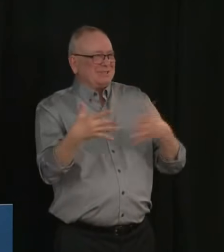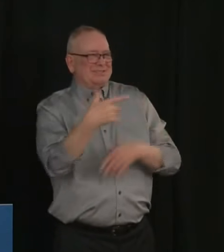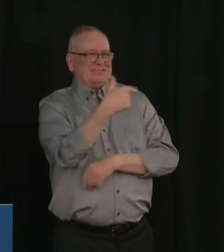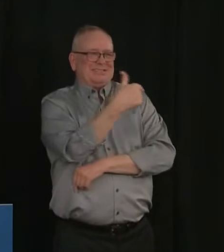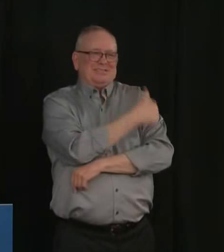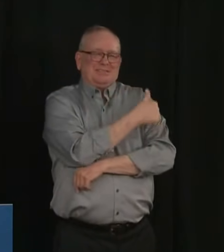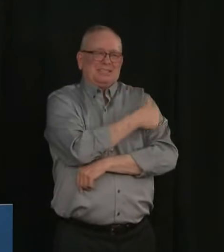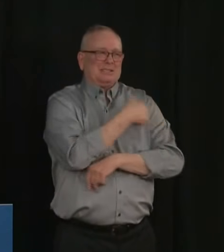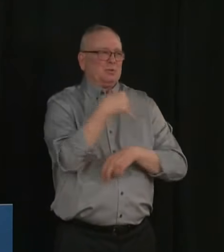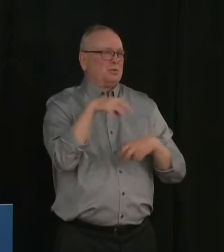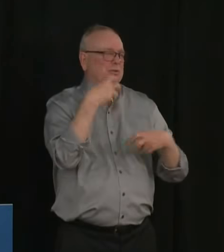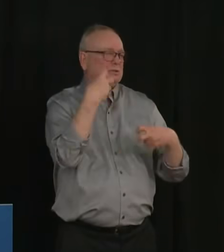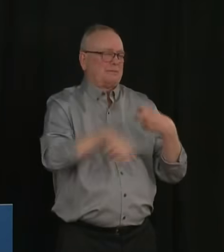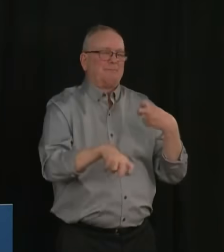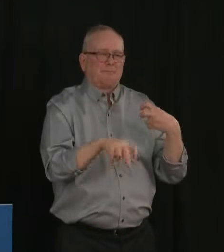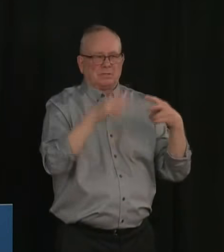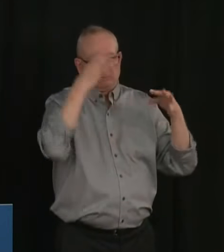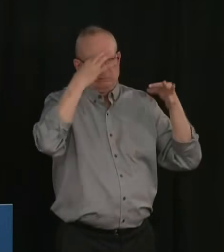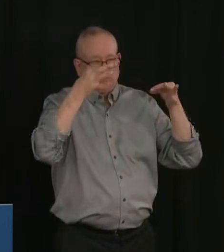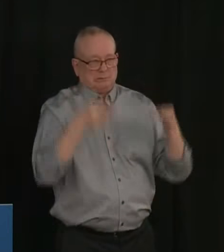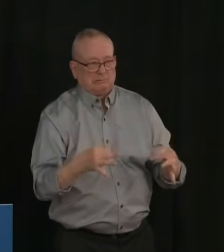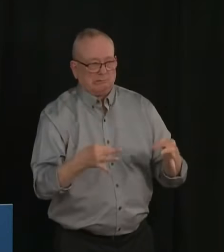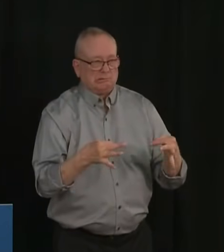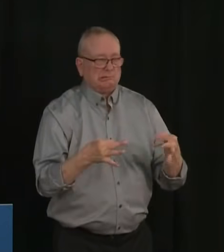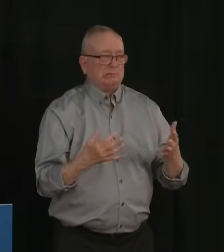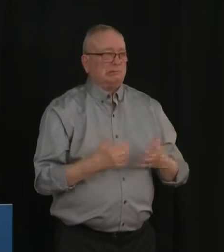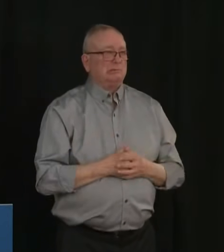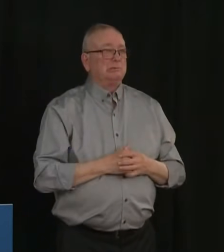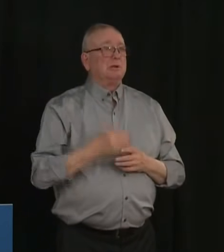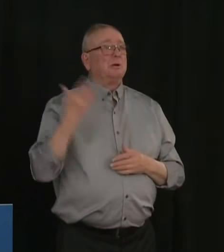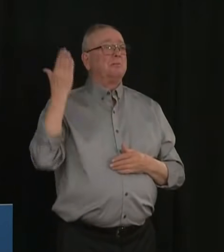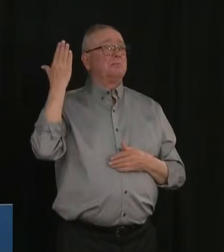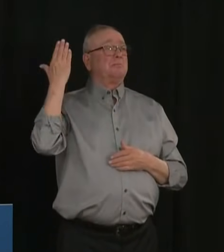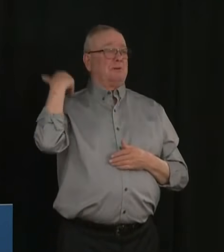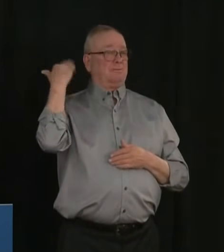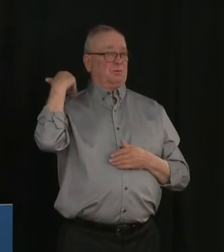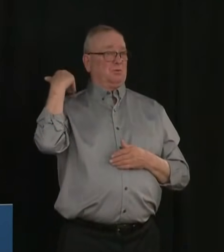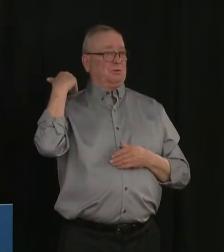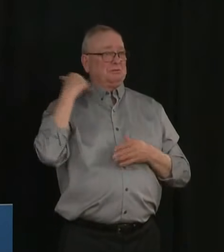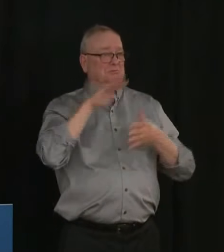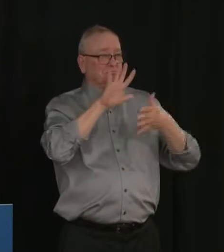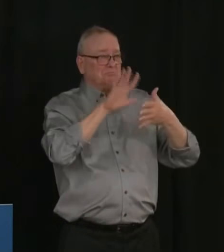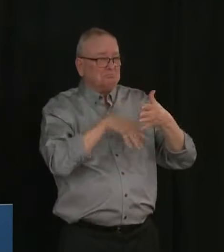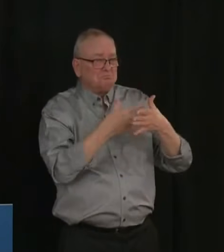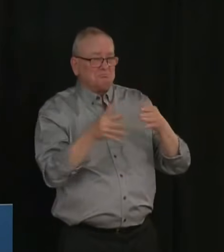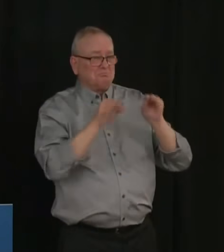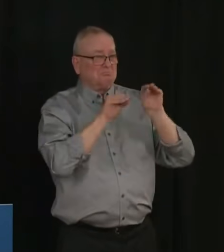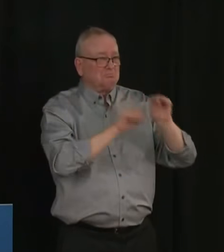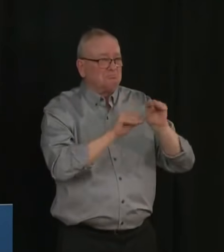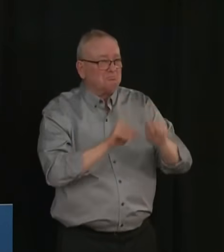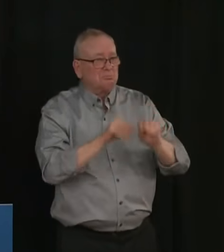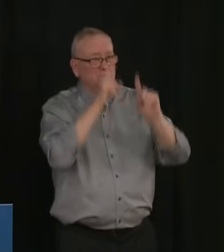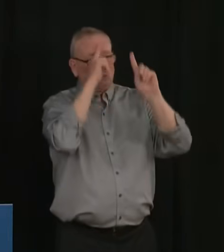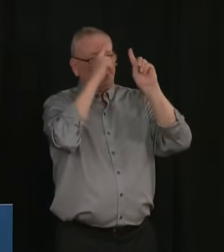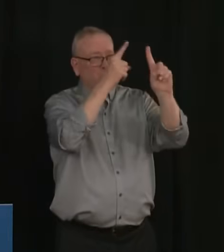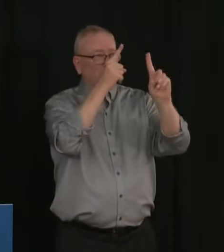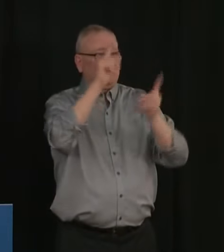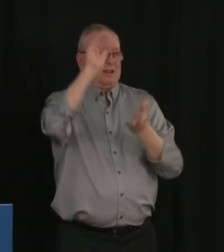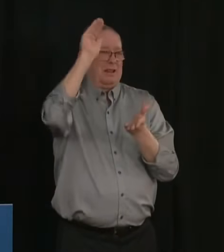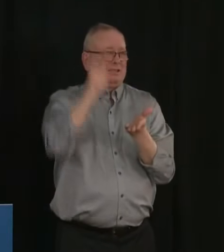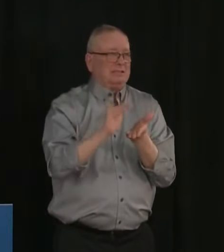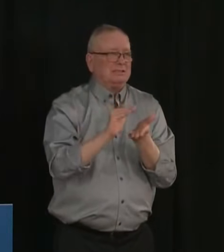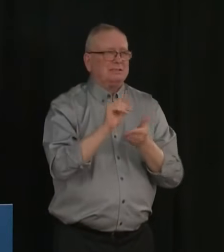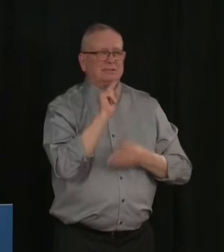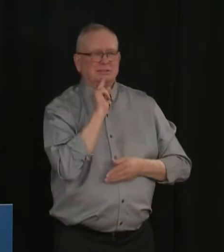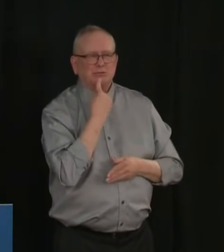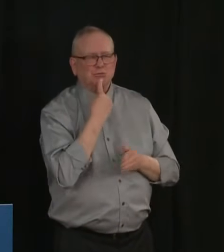we planned our vaccine sequencing, we were looking at preventing severe outcomes. And if we were to consider